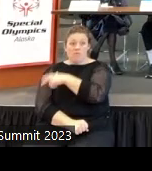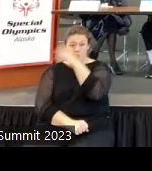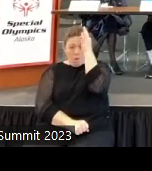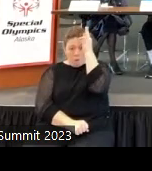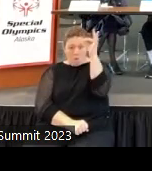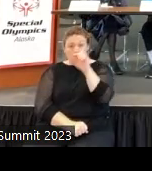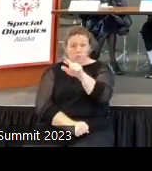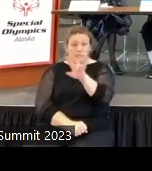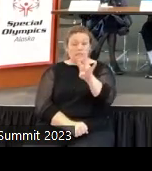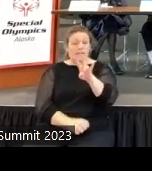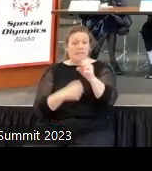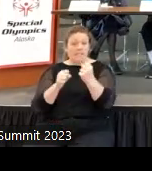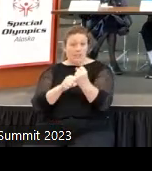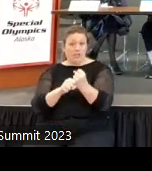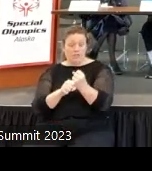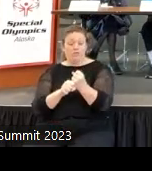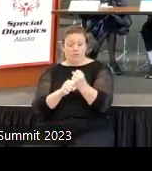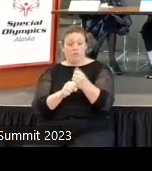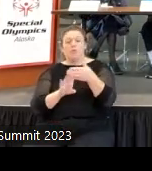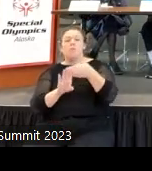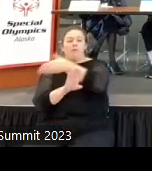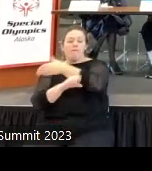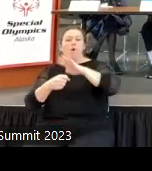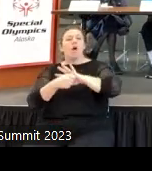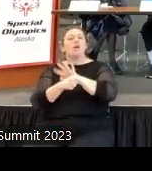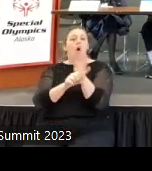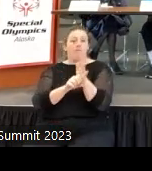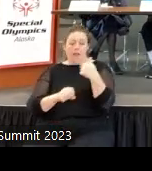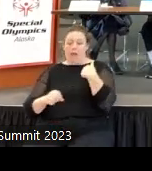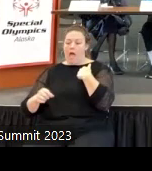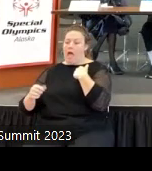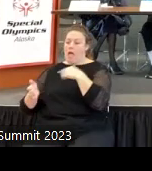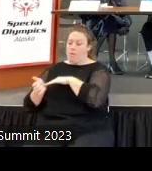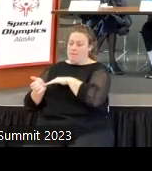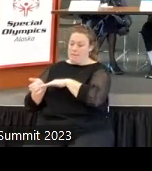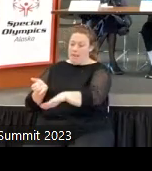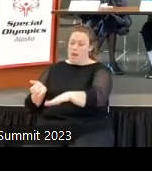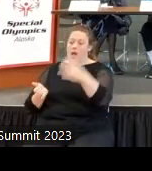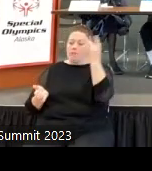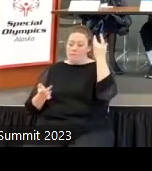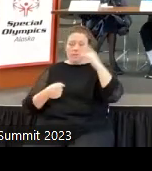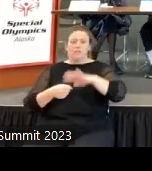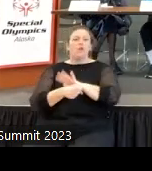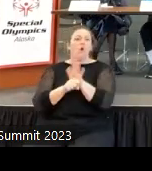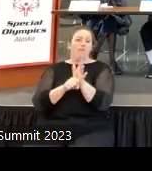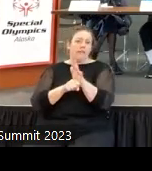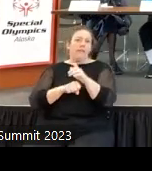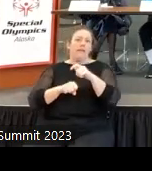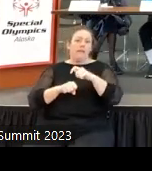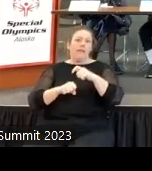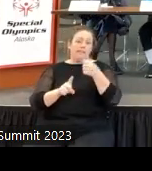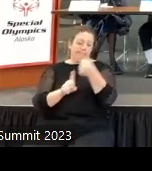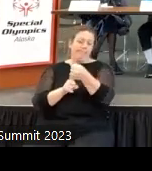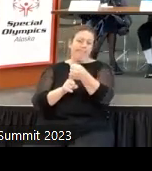but before COVID, they let me go because of when COVID happened.